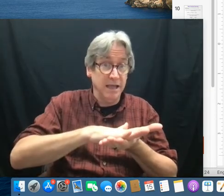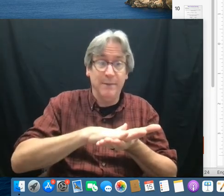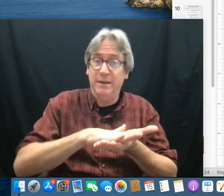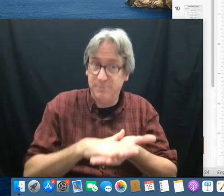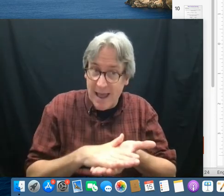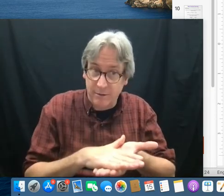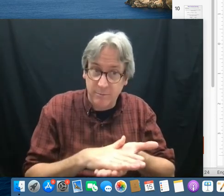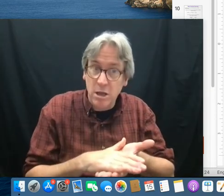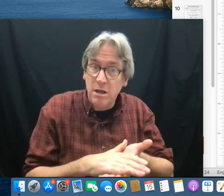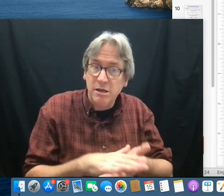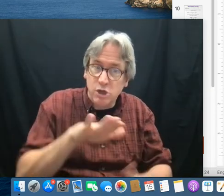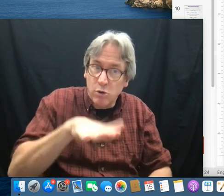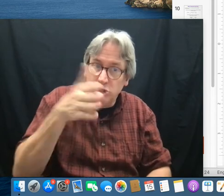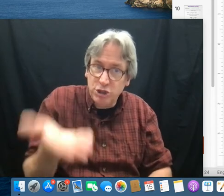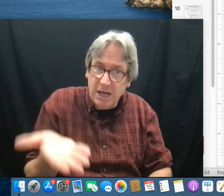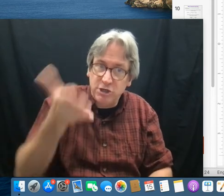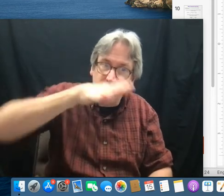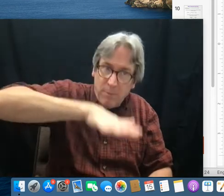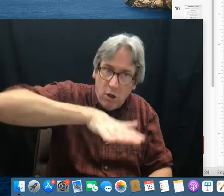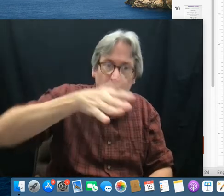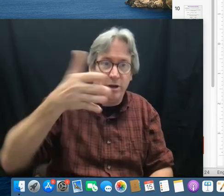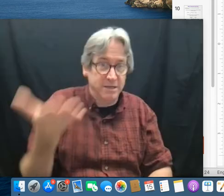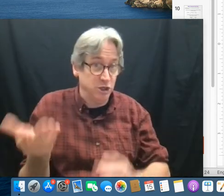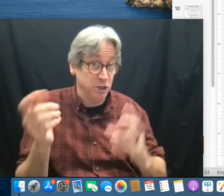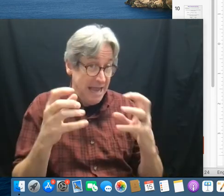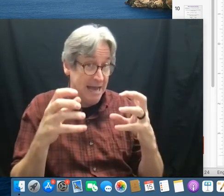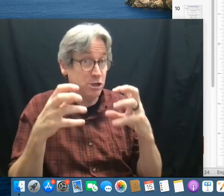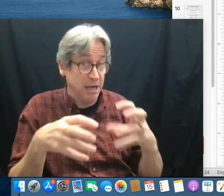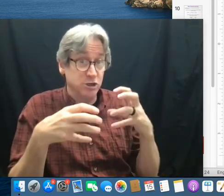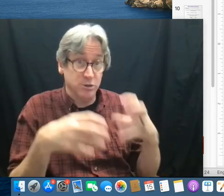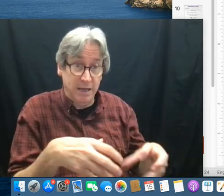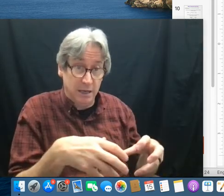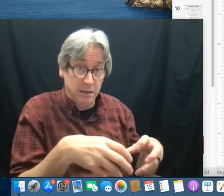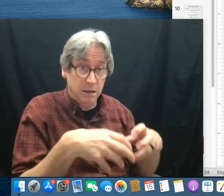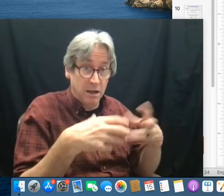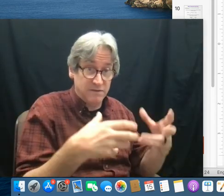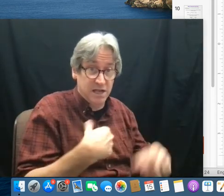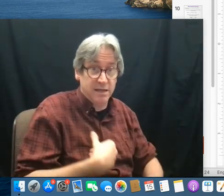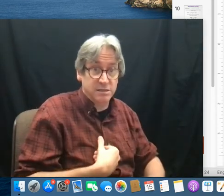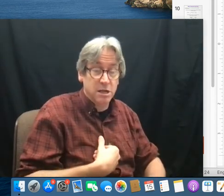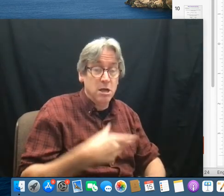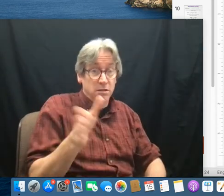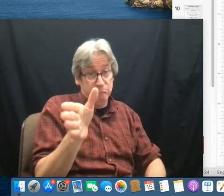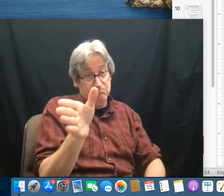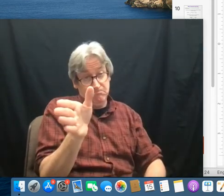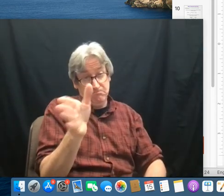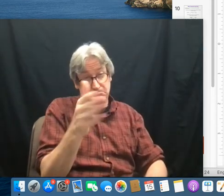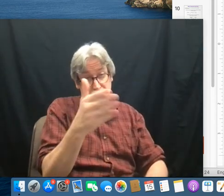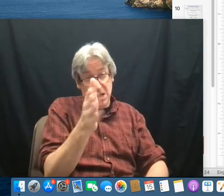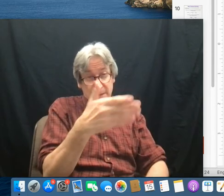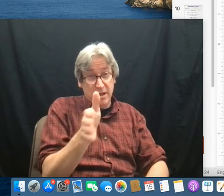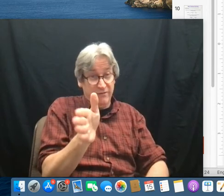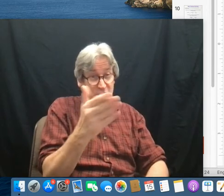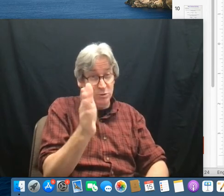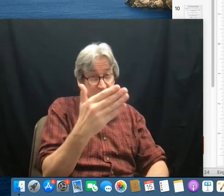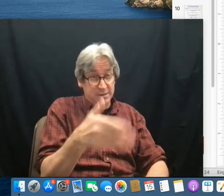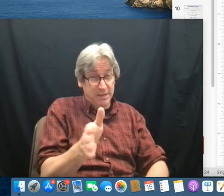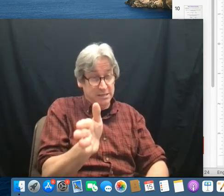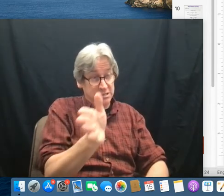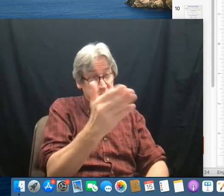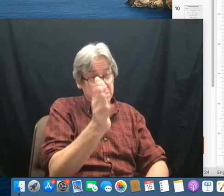The sign for good is this. So it's you kiss your hand and you lay it down flat, palm up for both hands.